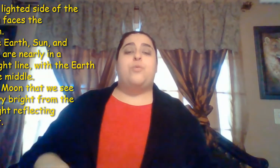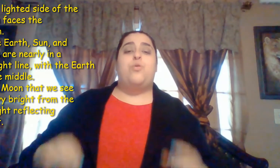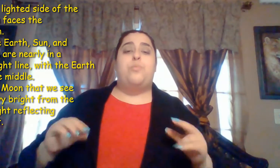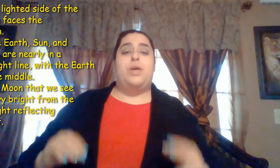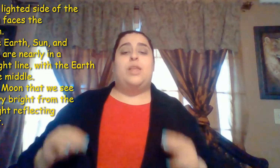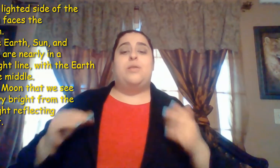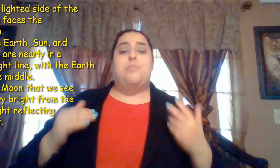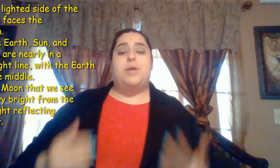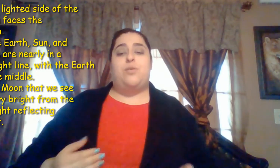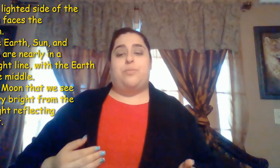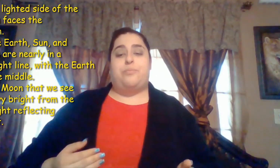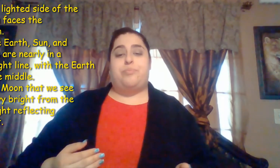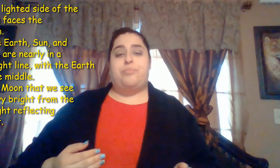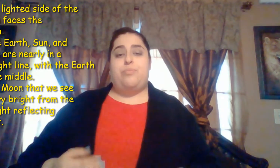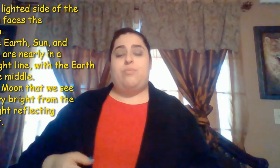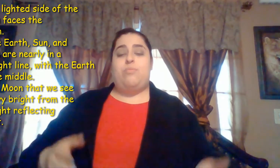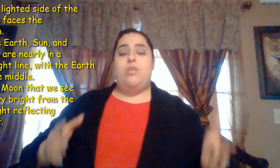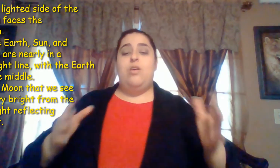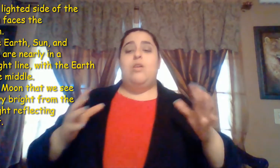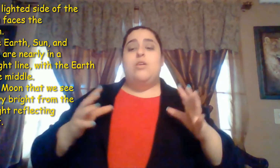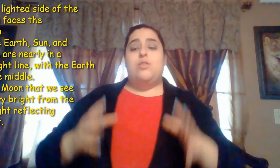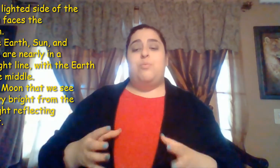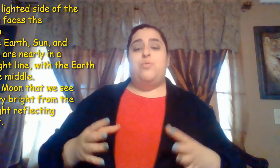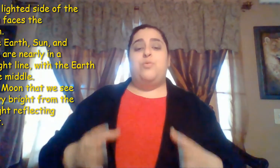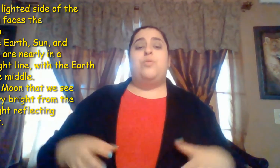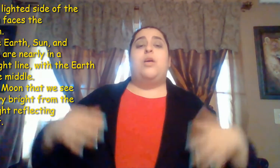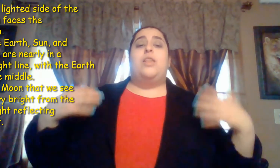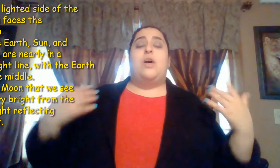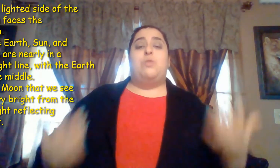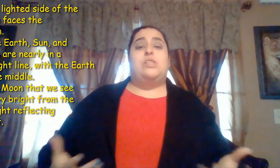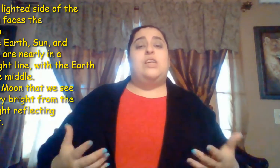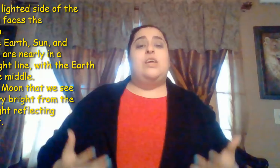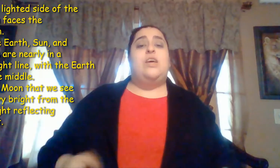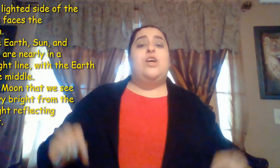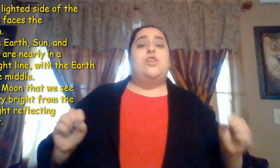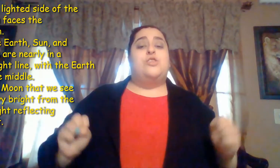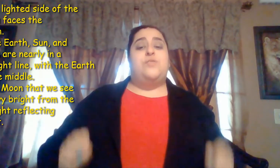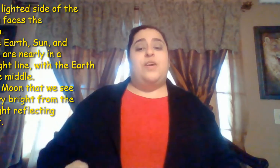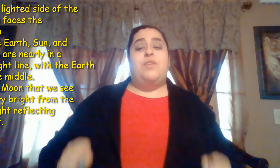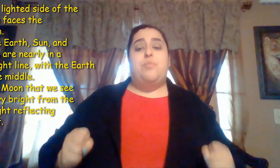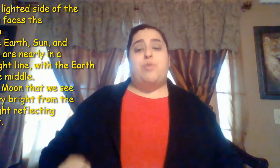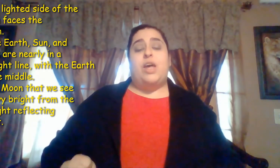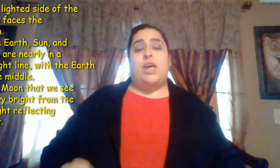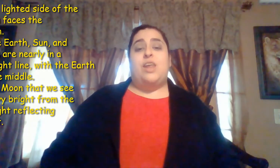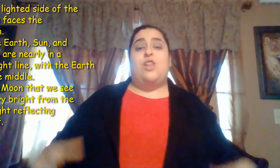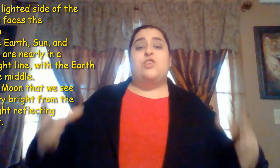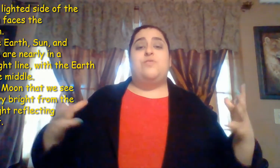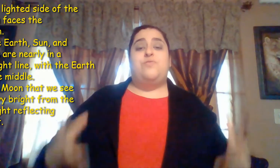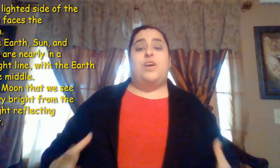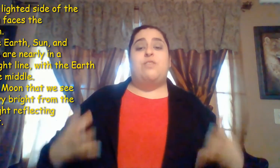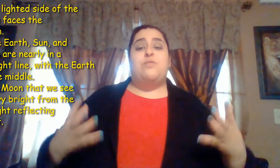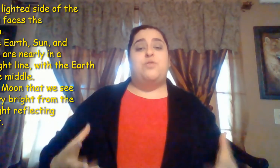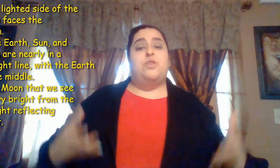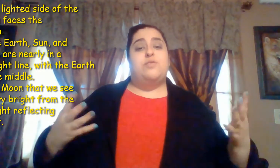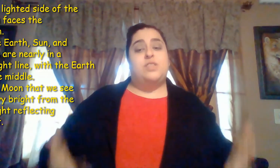would be in the middle. The moon that we see looks very bright and it looks very full of